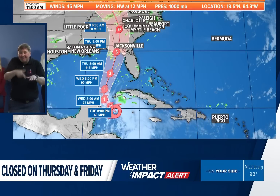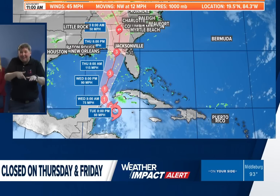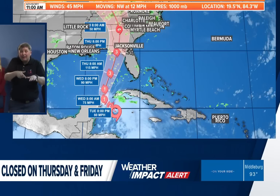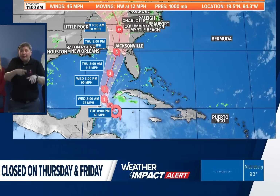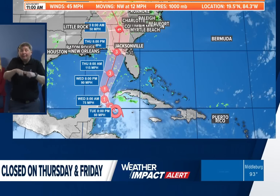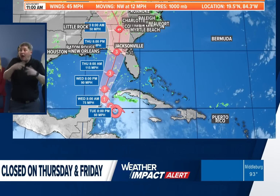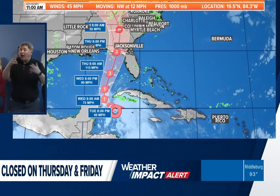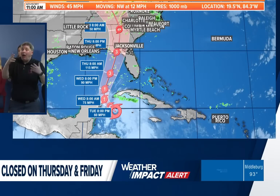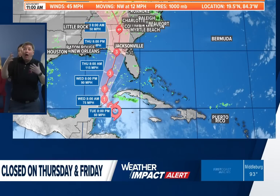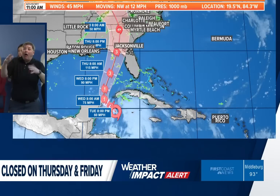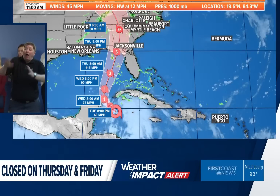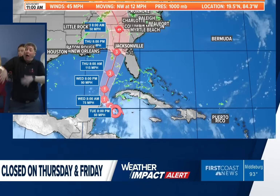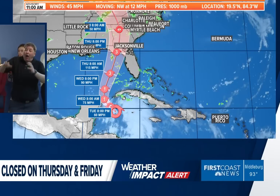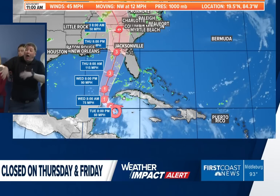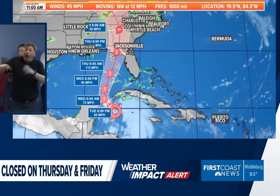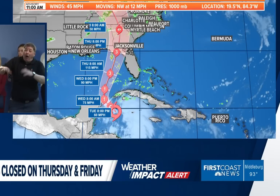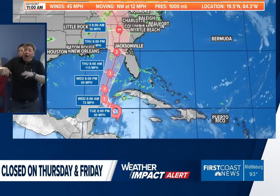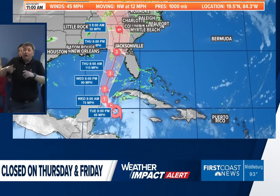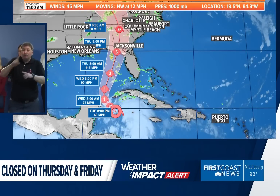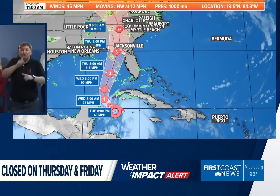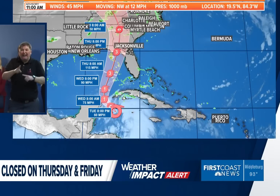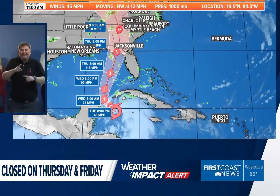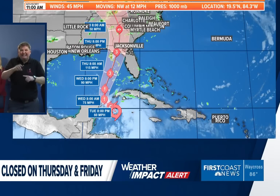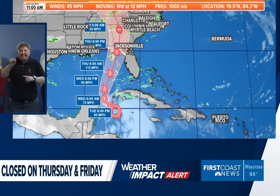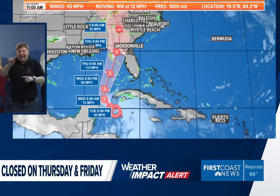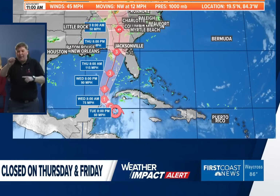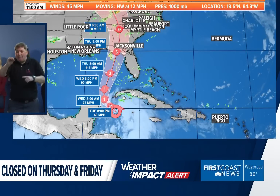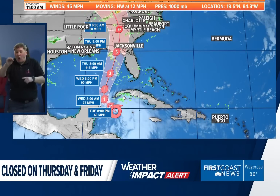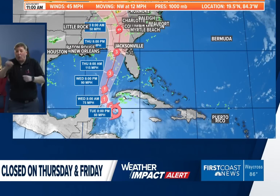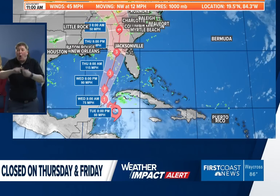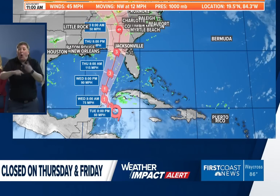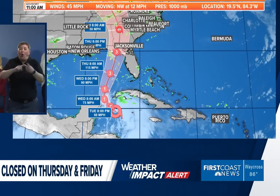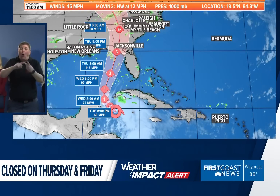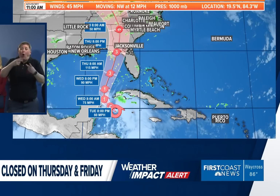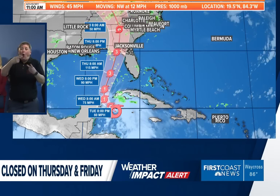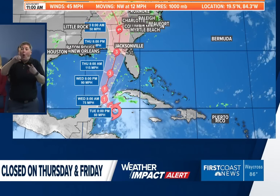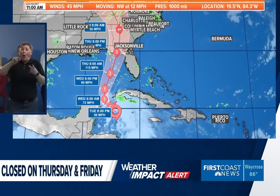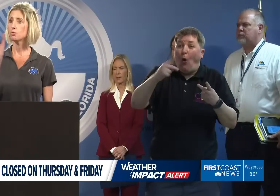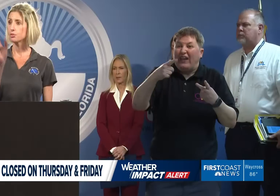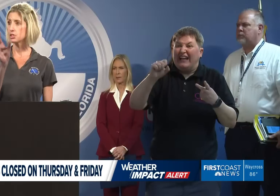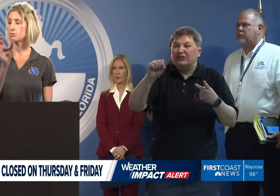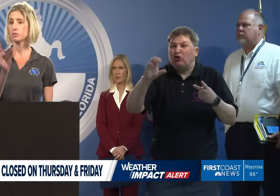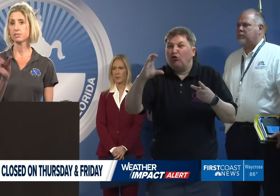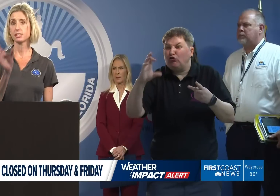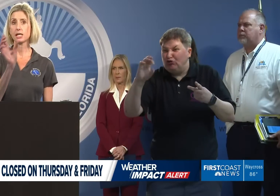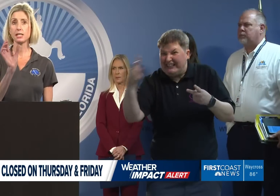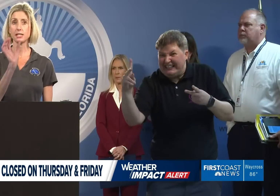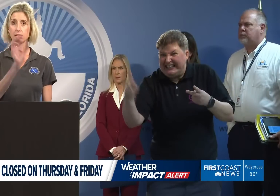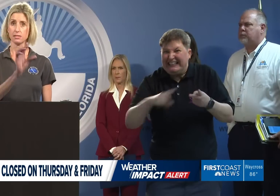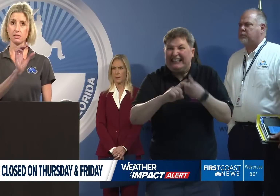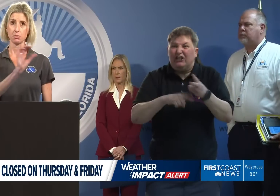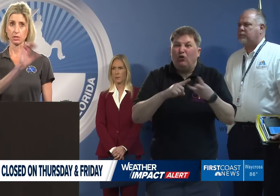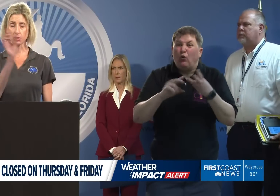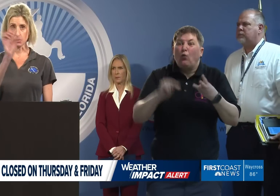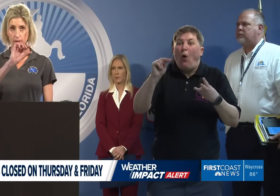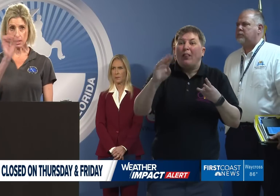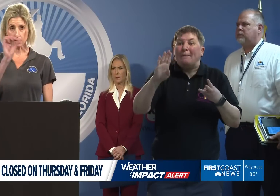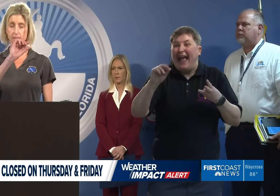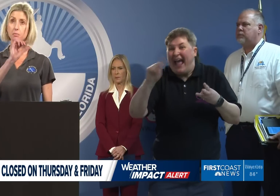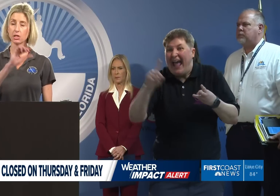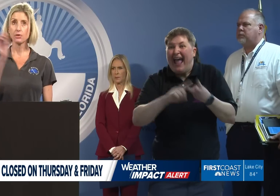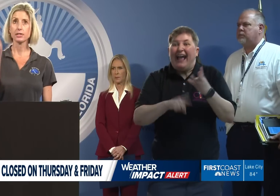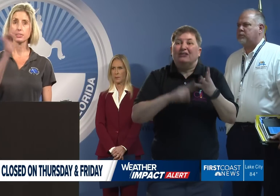targeting areas in San Marco, the Hogan's Creek drainage, right along the north bank, over into Riverside and the San